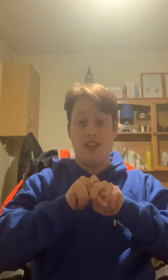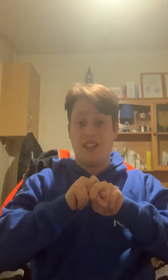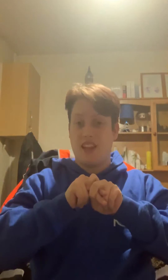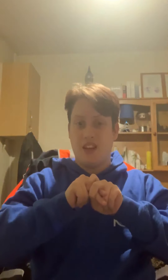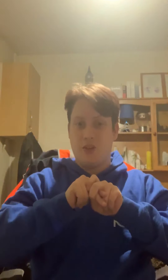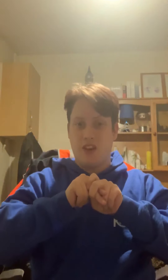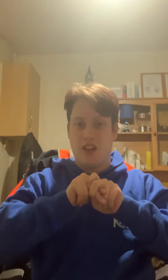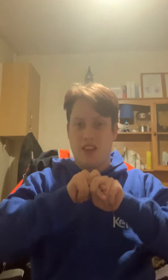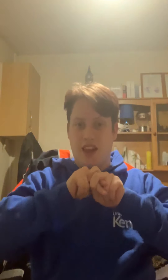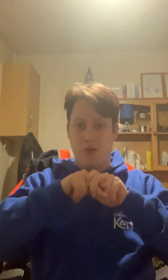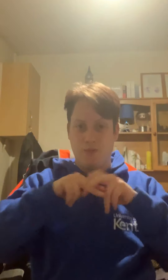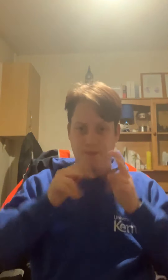Natty, can you try and cut that out?